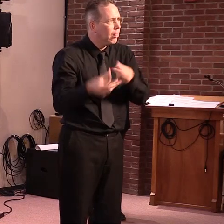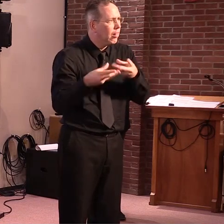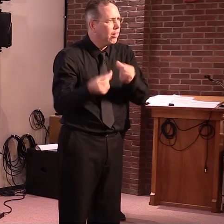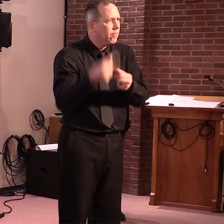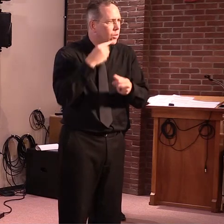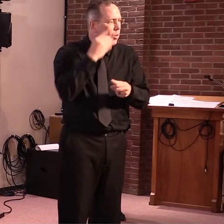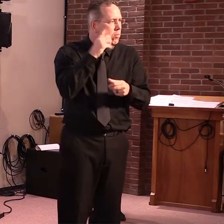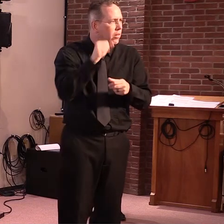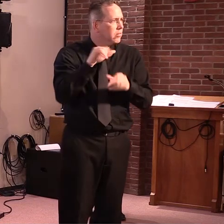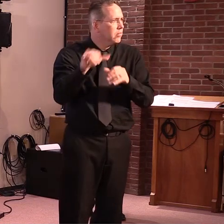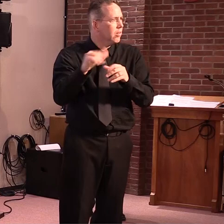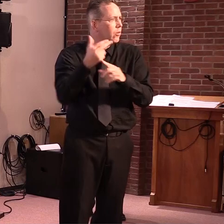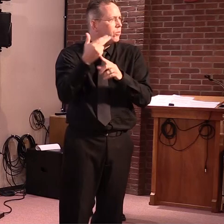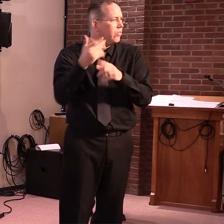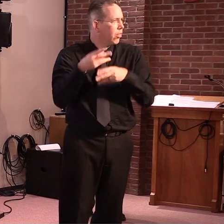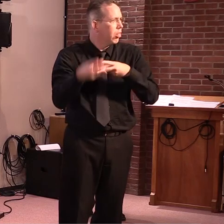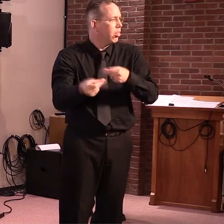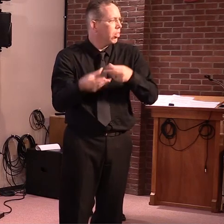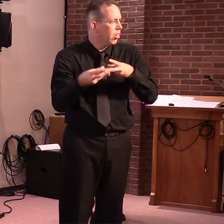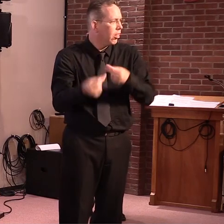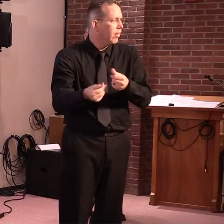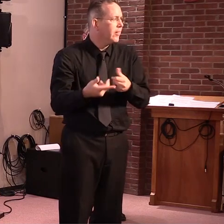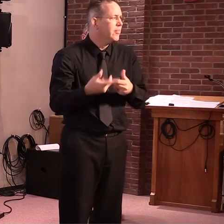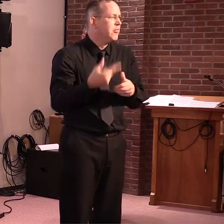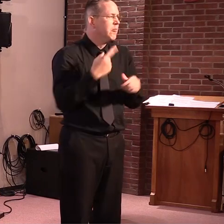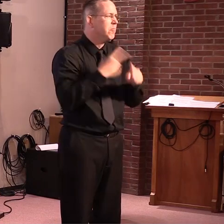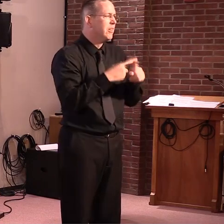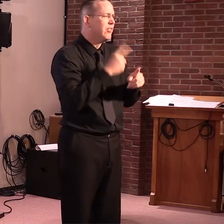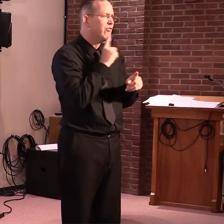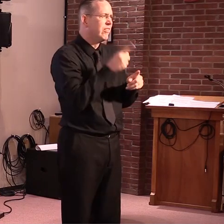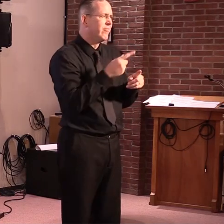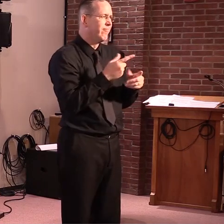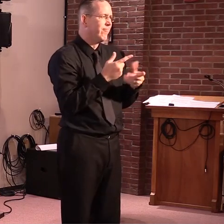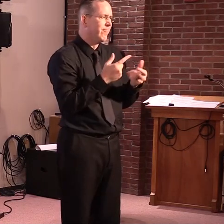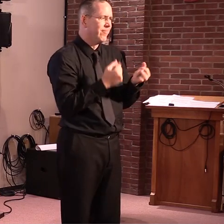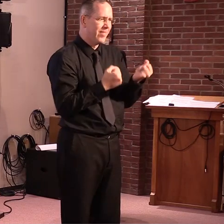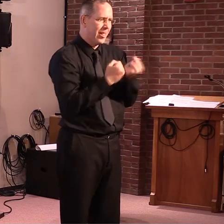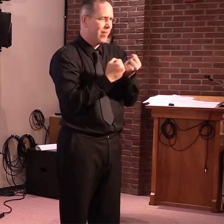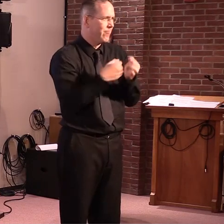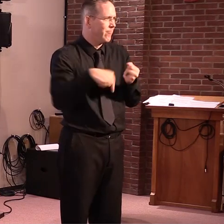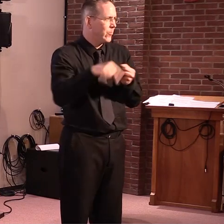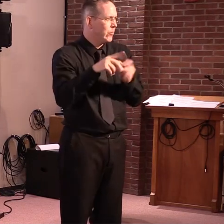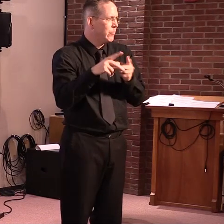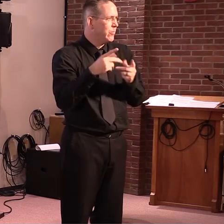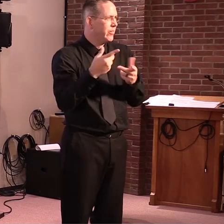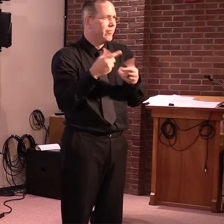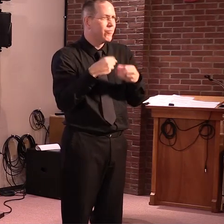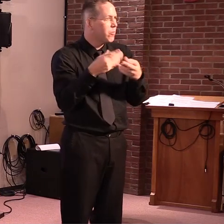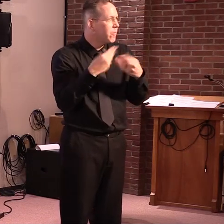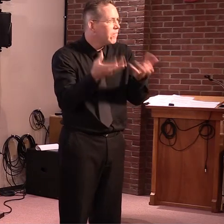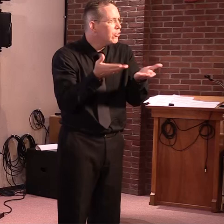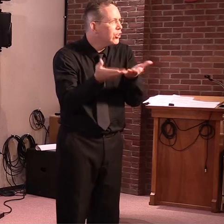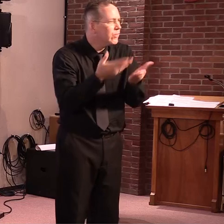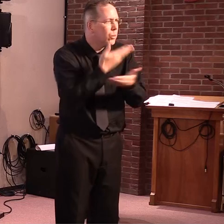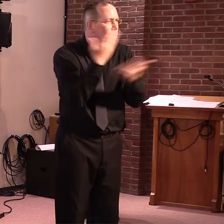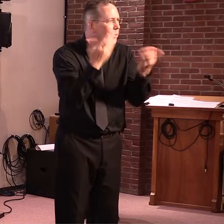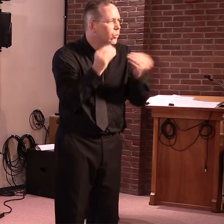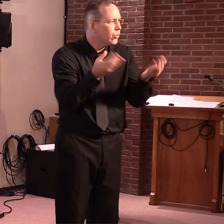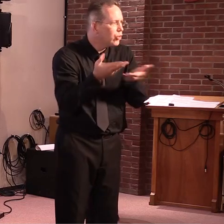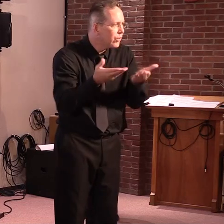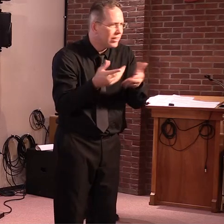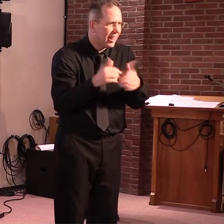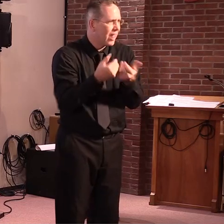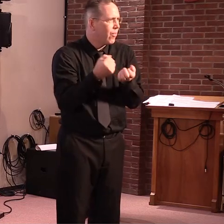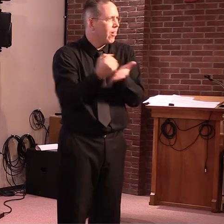meet the needs of the homeless. There's no services that are offered. There's no reason to sort of help in terms